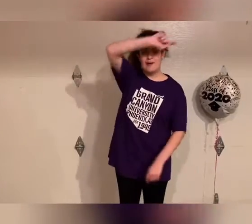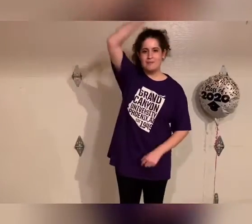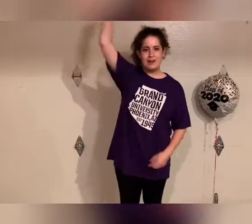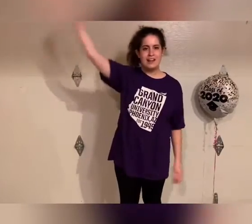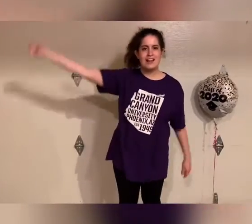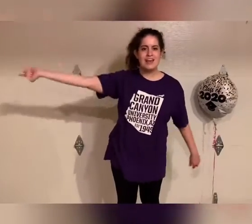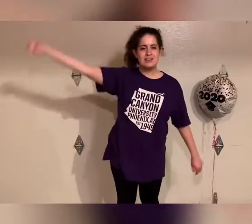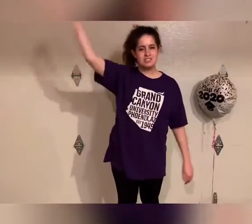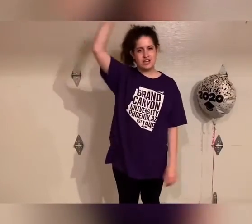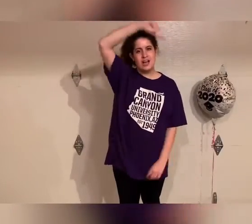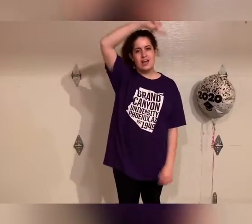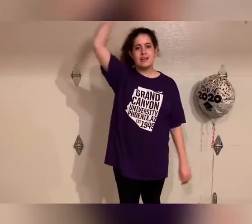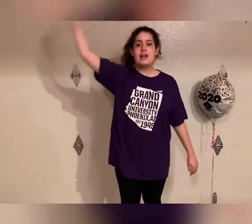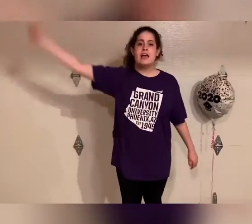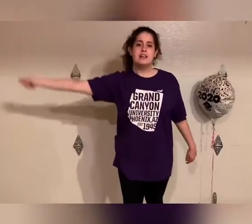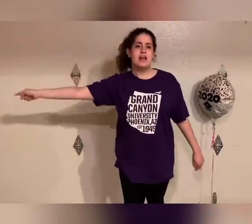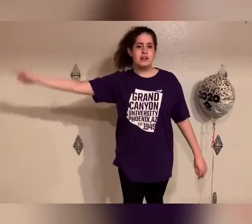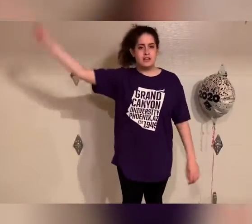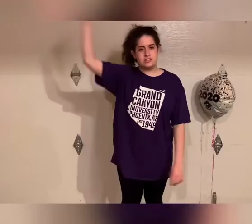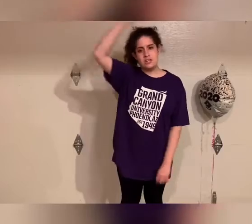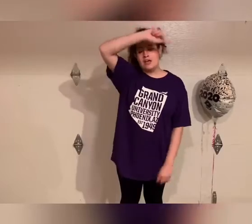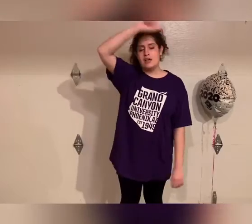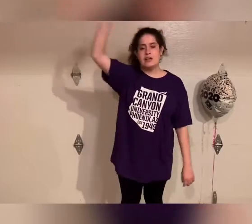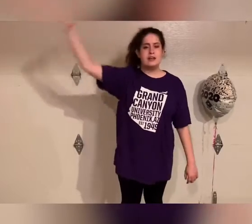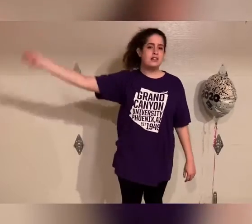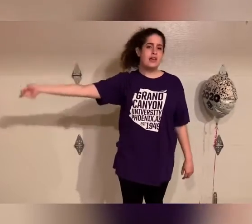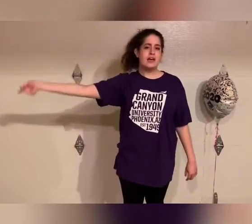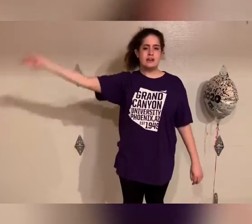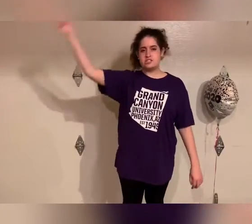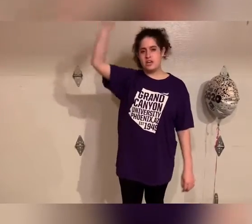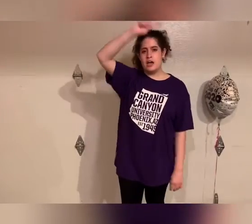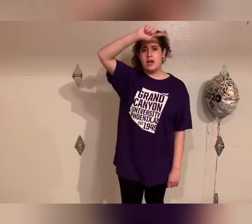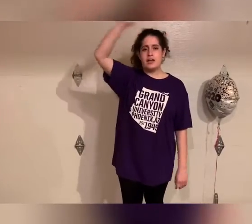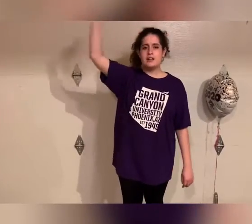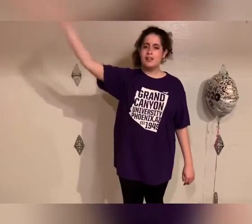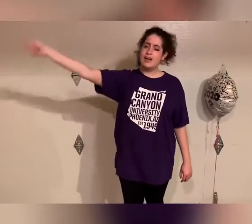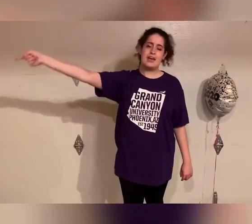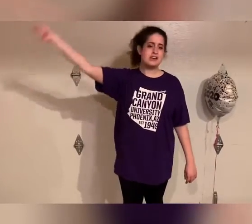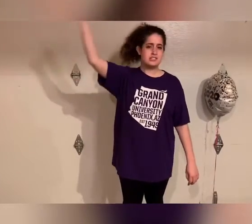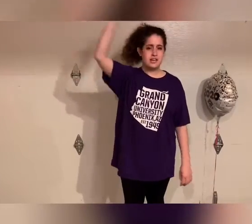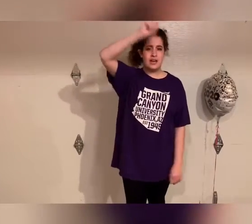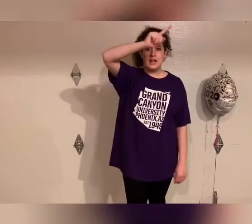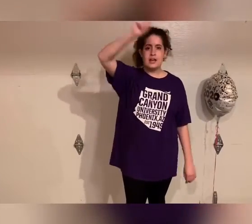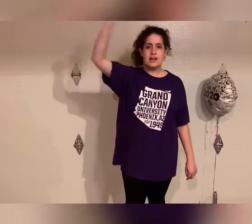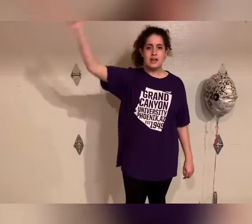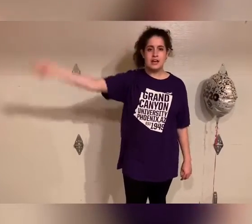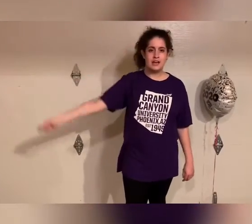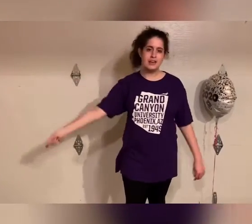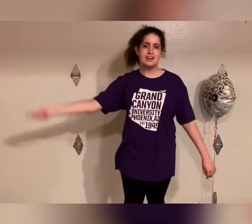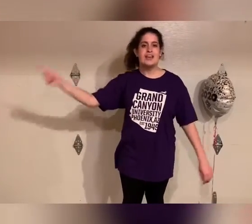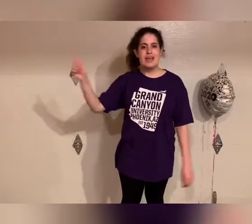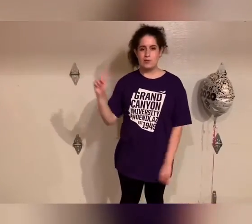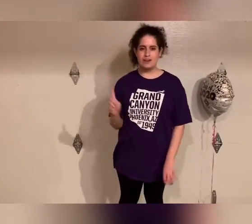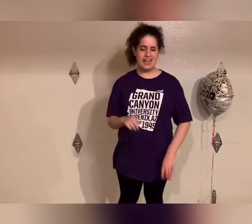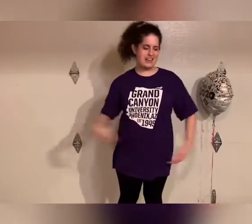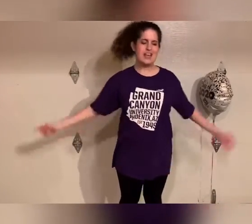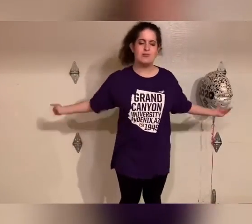gonna let it shine. Let it shine, let it shine, let it shine. And we're gonna end again with our